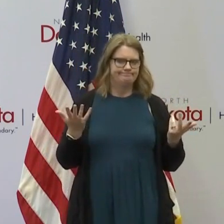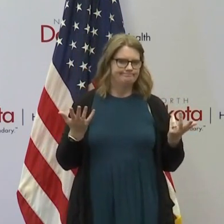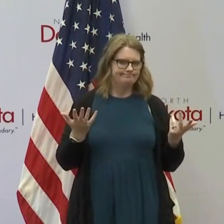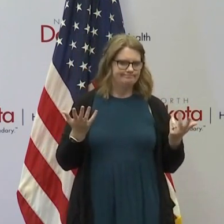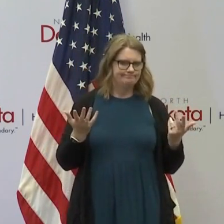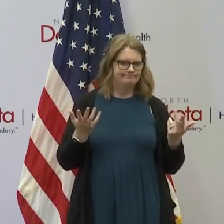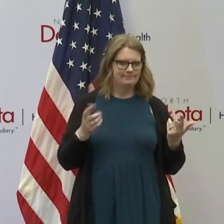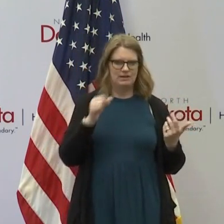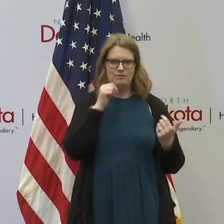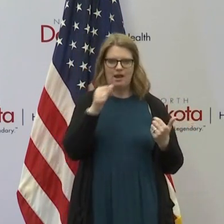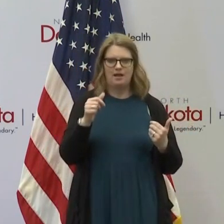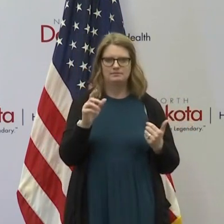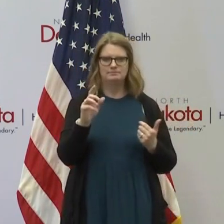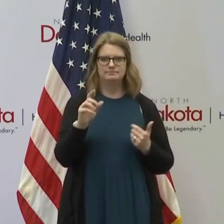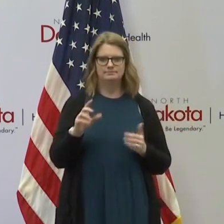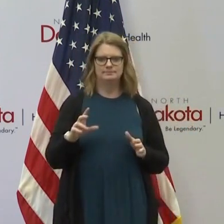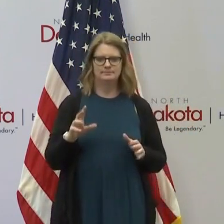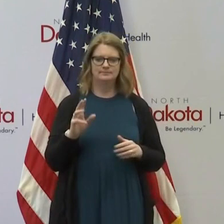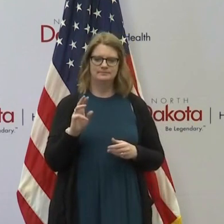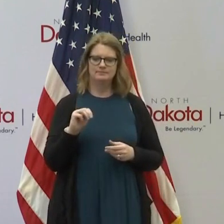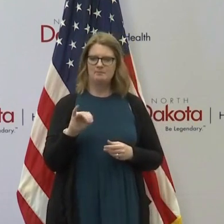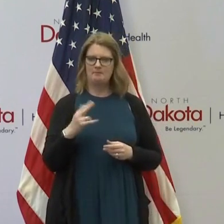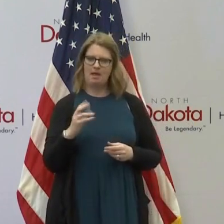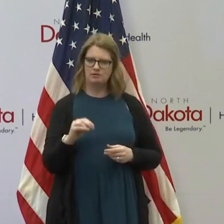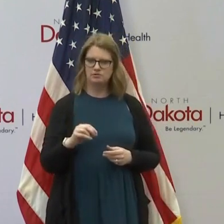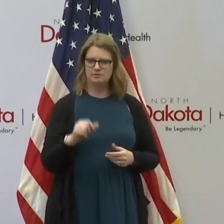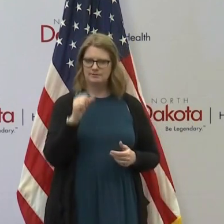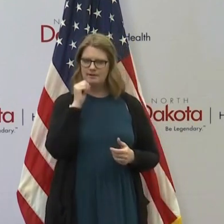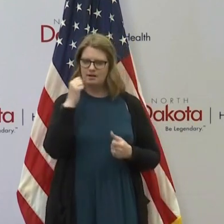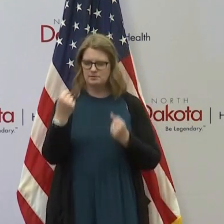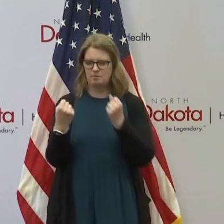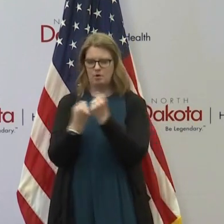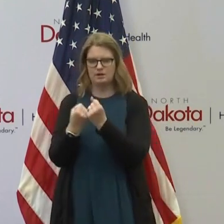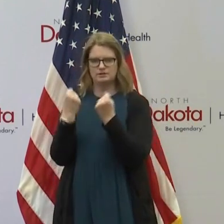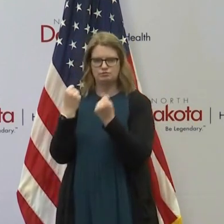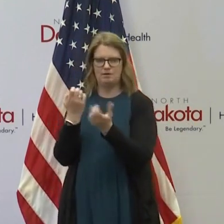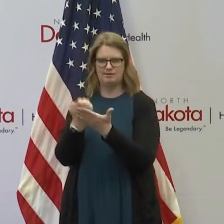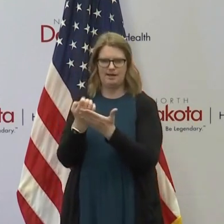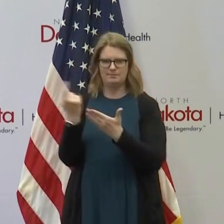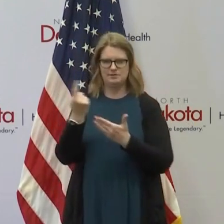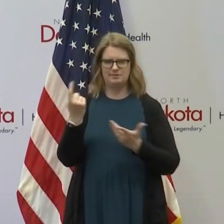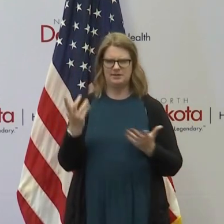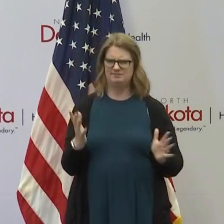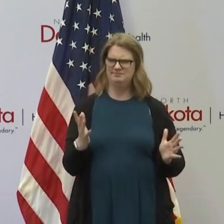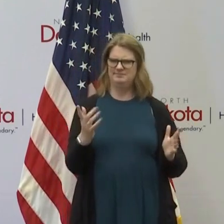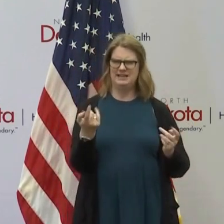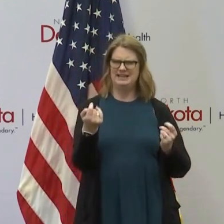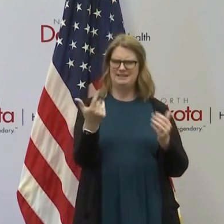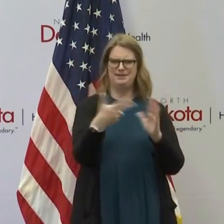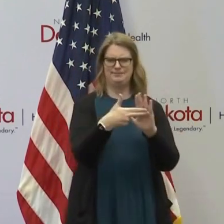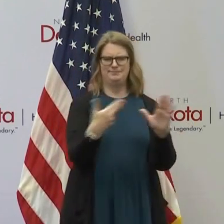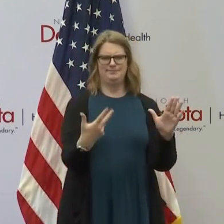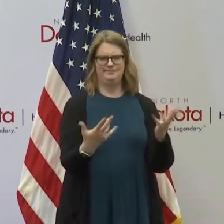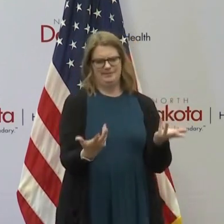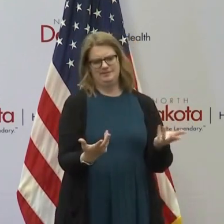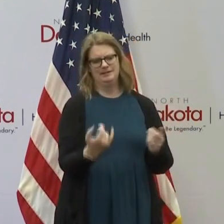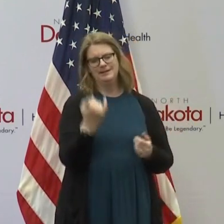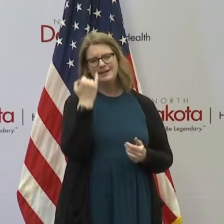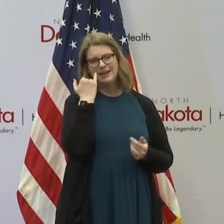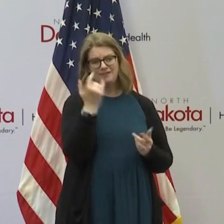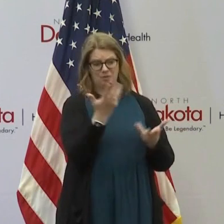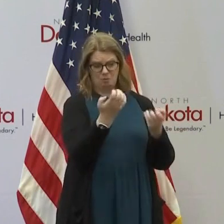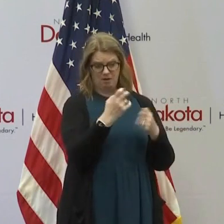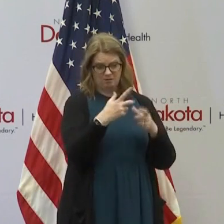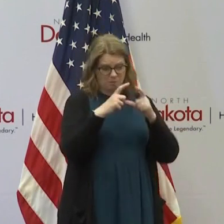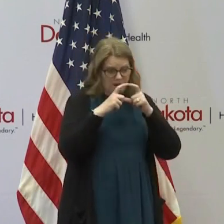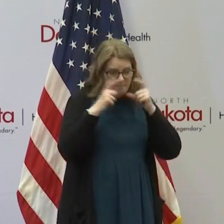you know, not macho or you're not, you know, for a strong economy or not something. And I just hope we can eliminate the stigma and support people. If people choose to wear